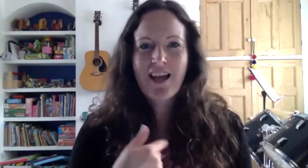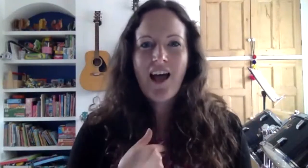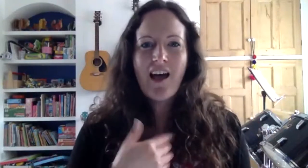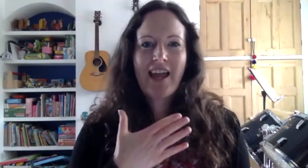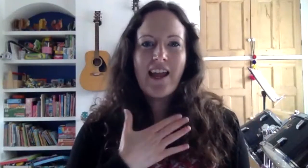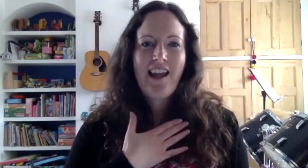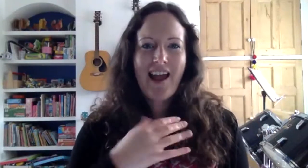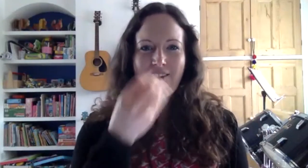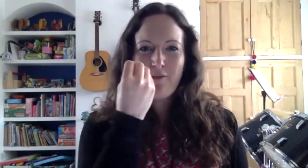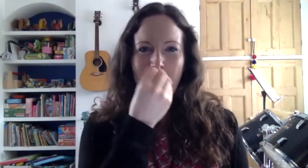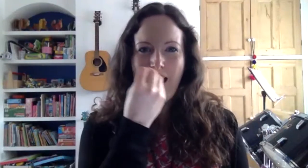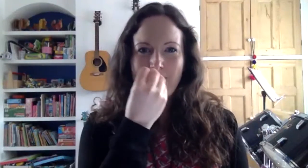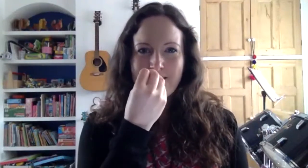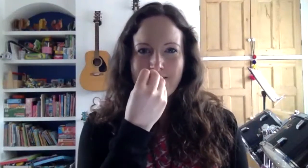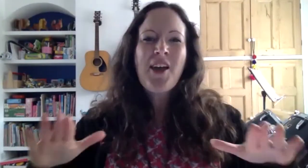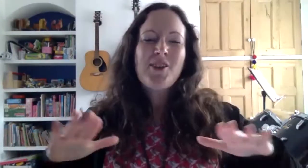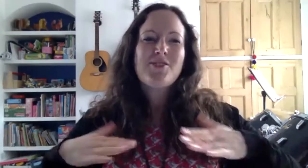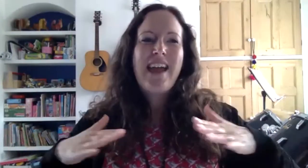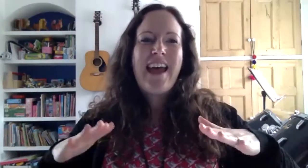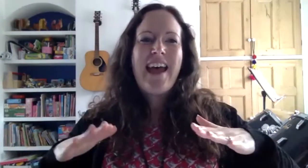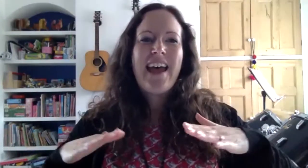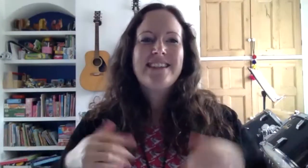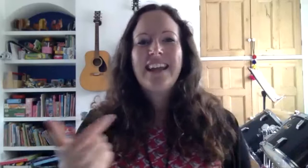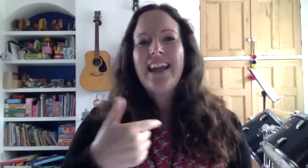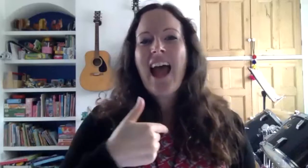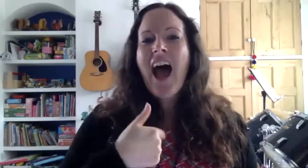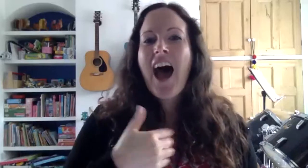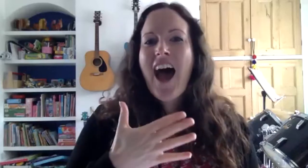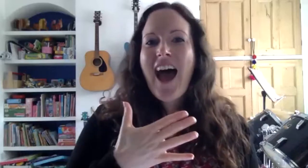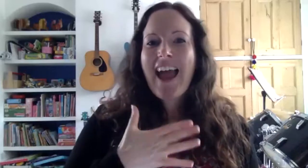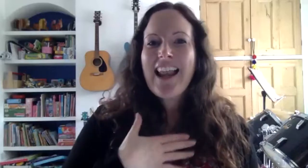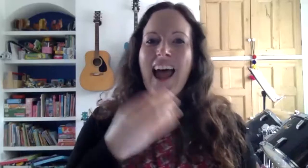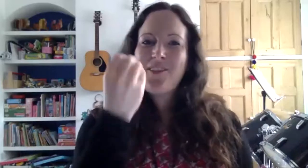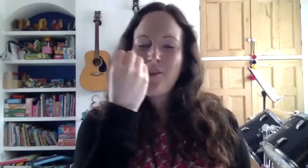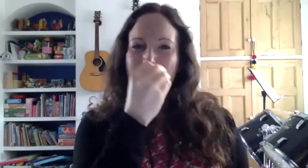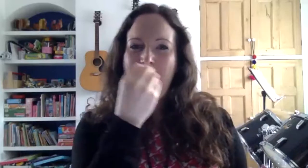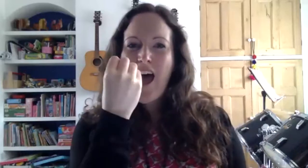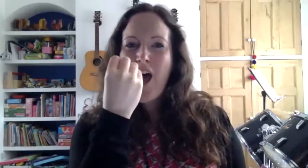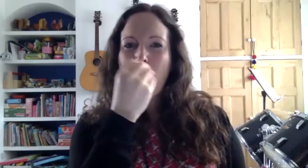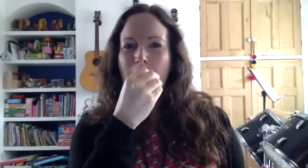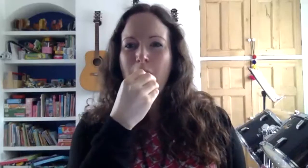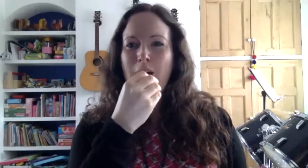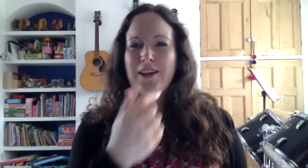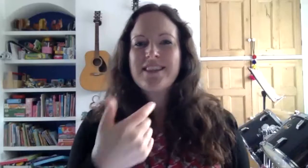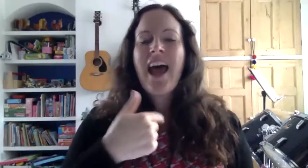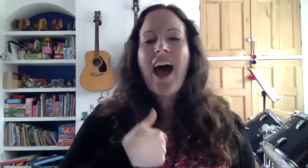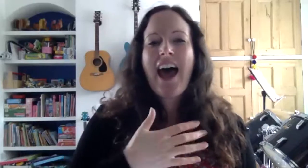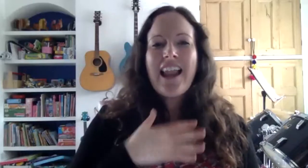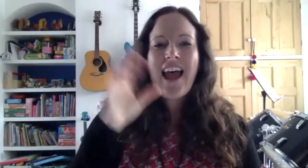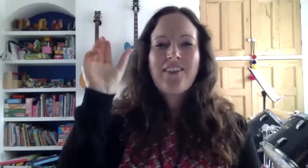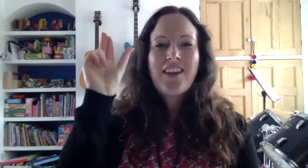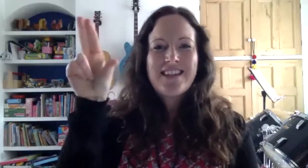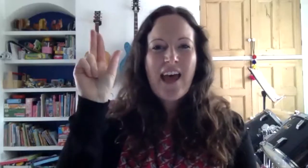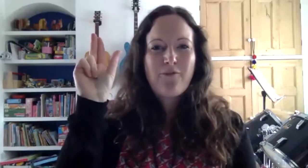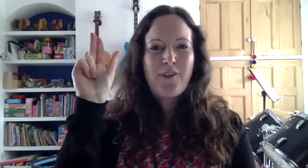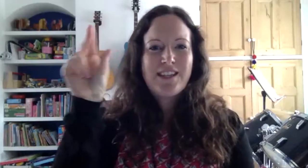is, I like the flowers. Ready, I like the flowers. I